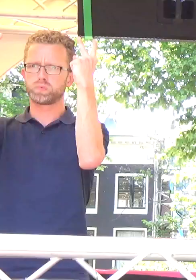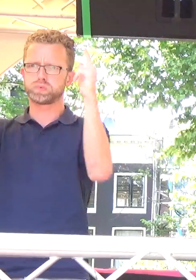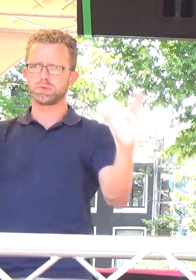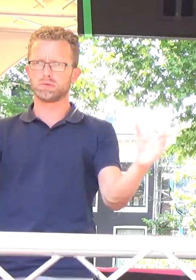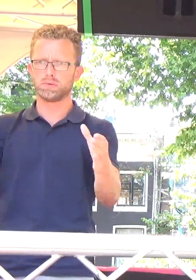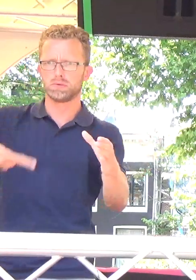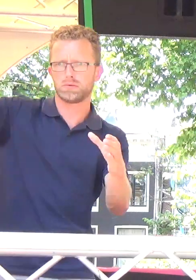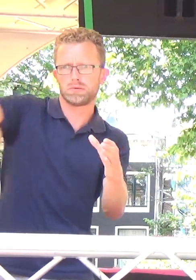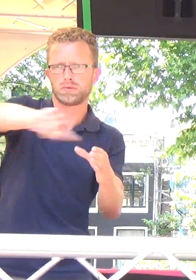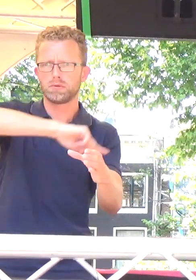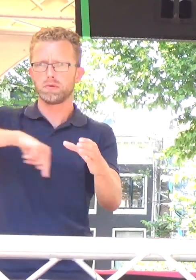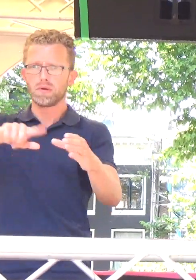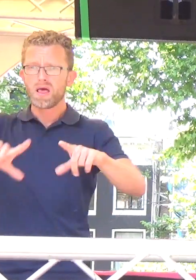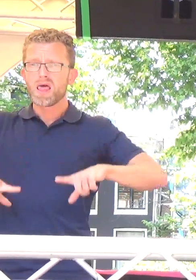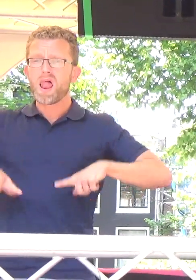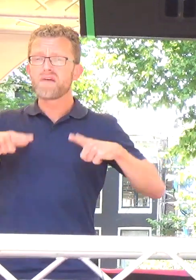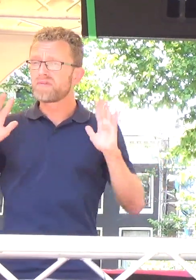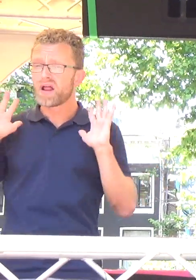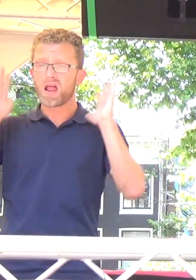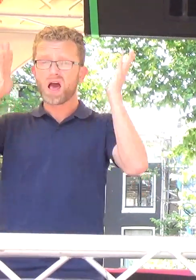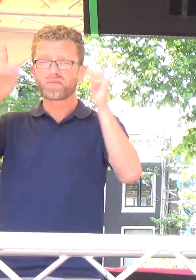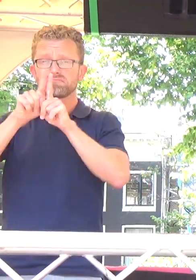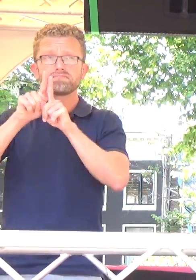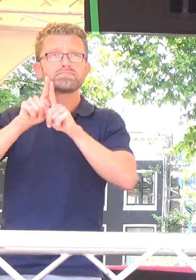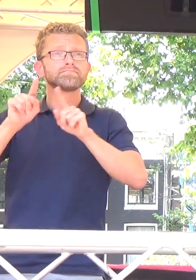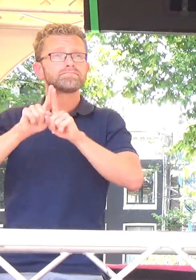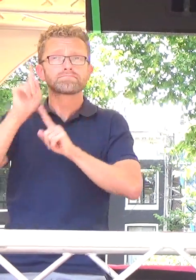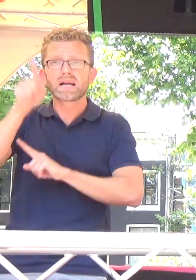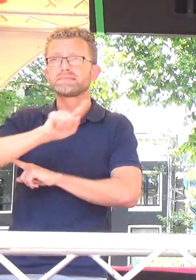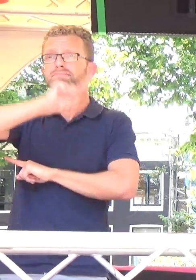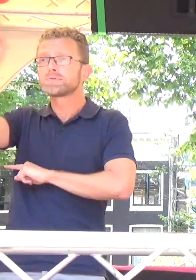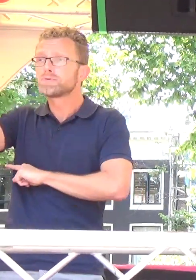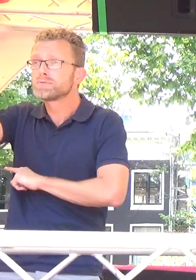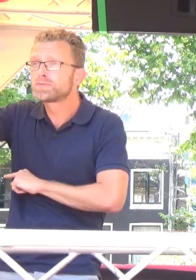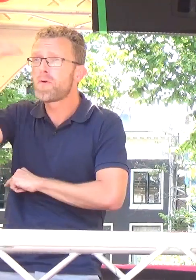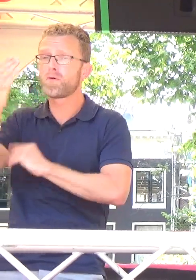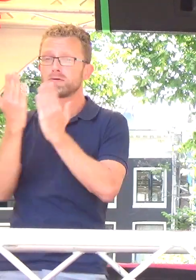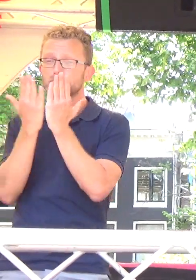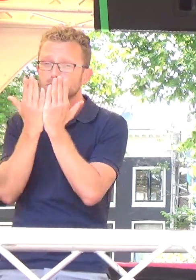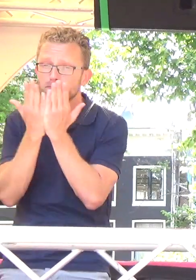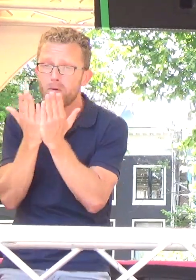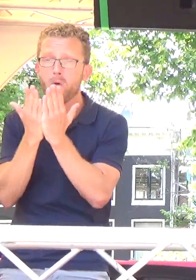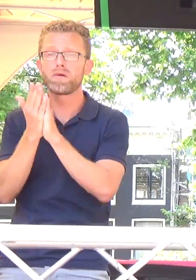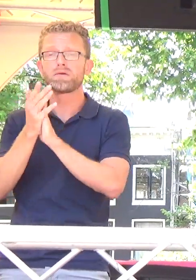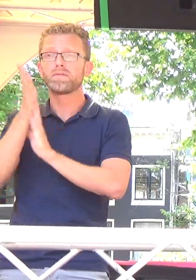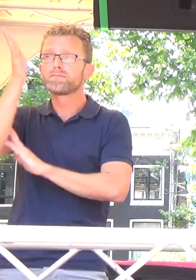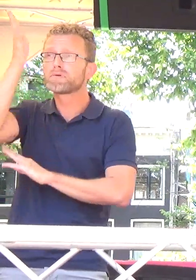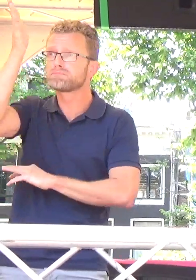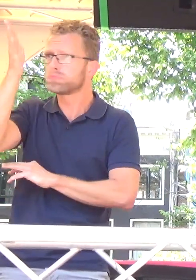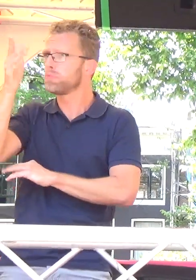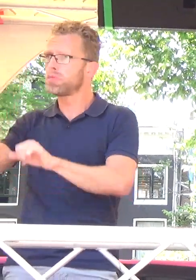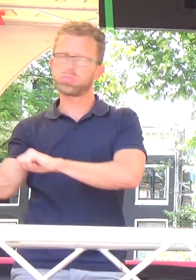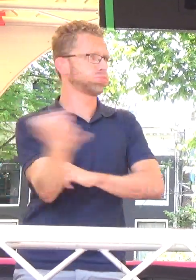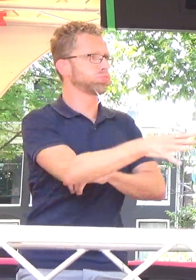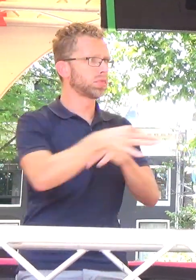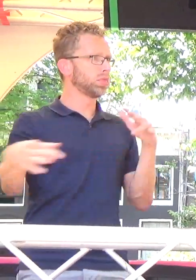who should have bright futures ahead of them. Well, guess what? They are invisible, but they are heavily infected